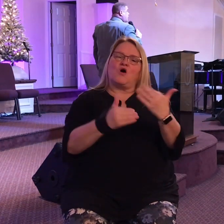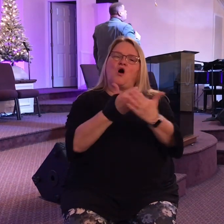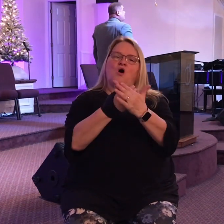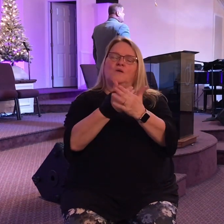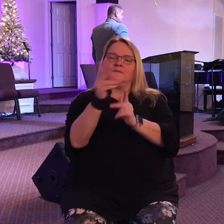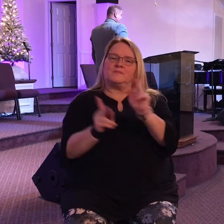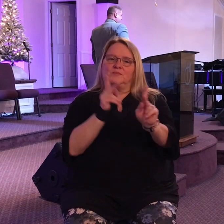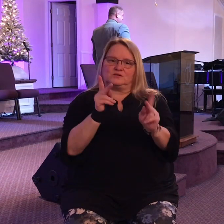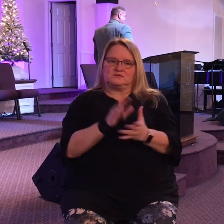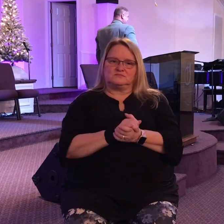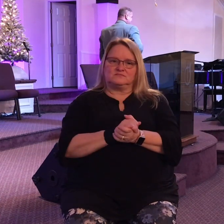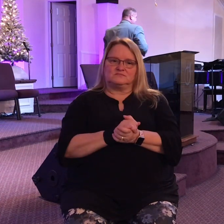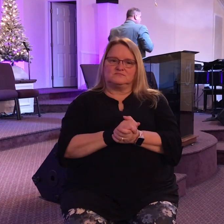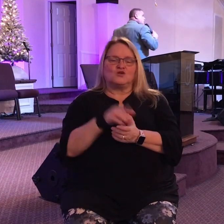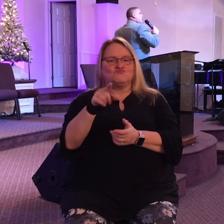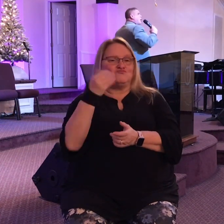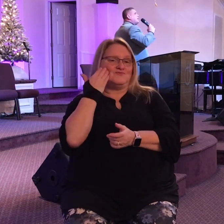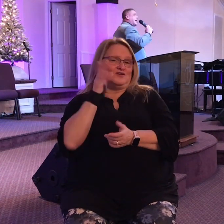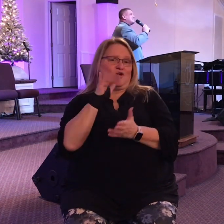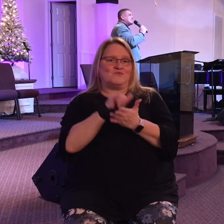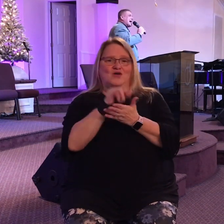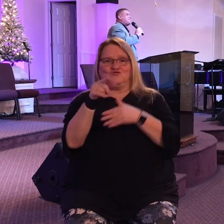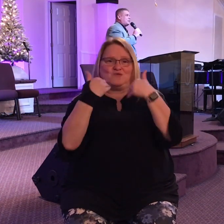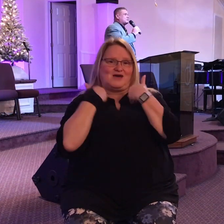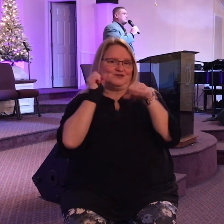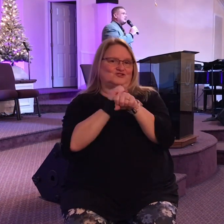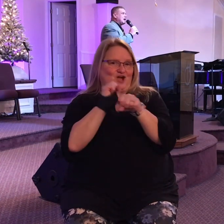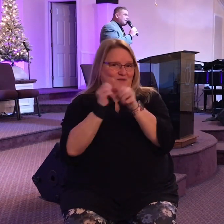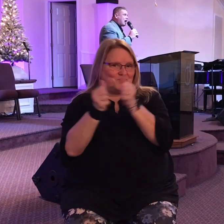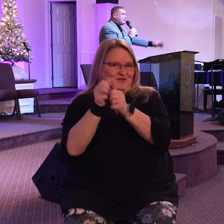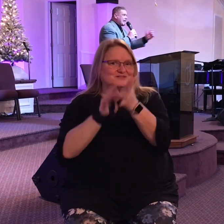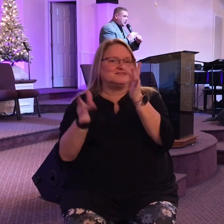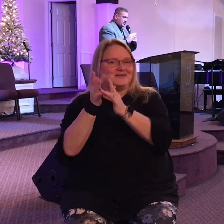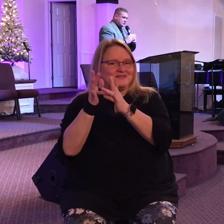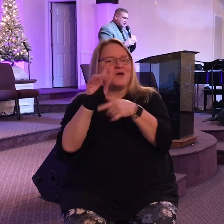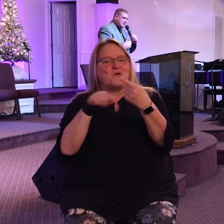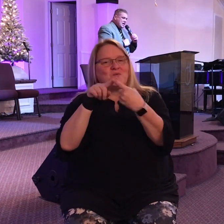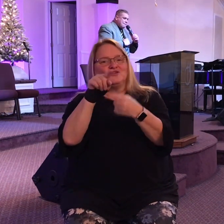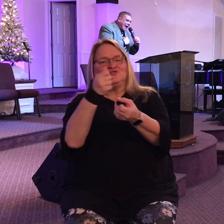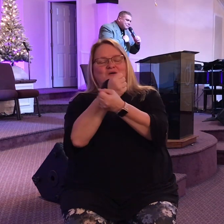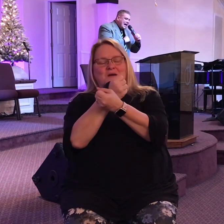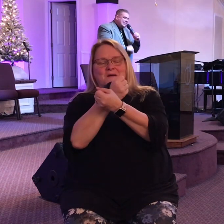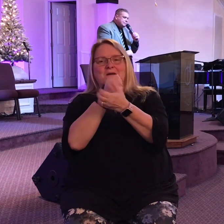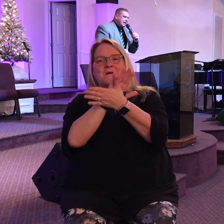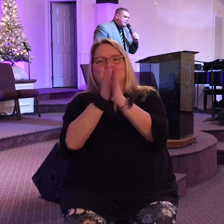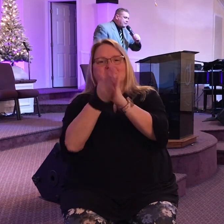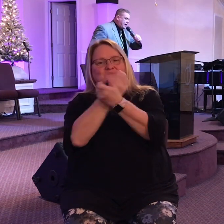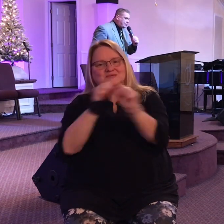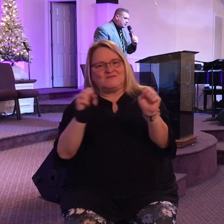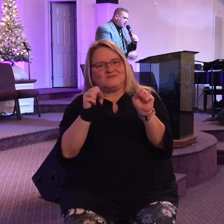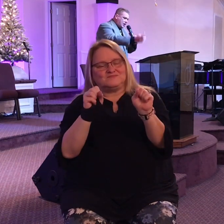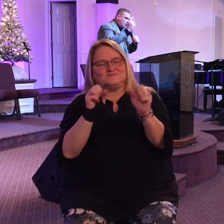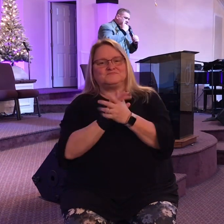got employed. To go and make disciples of all the nations. Baptize them in the name